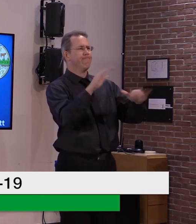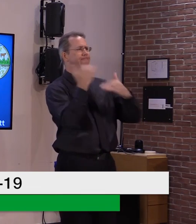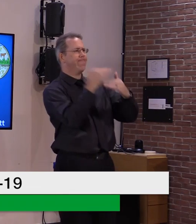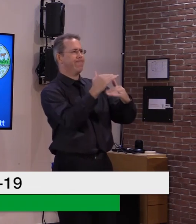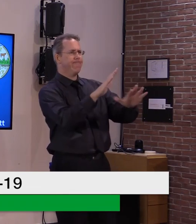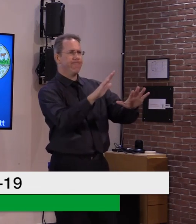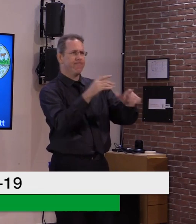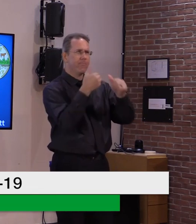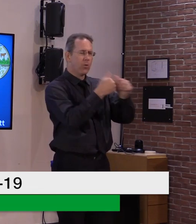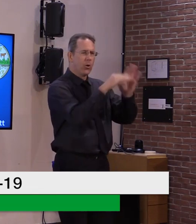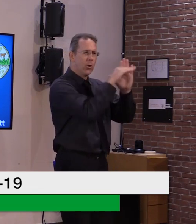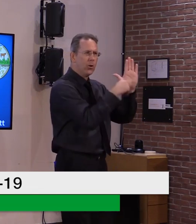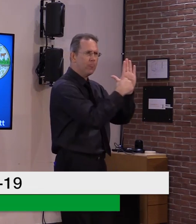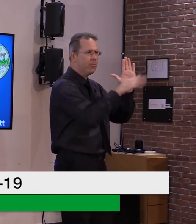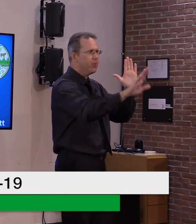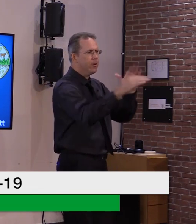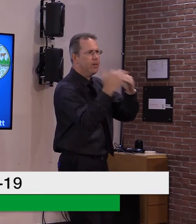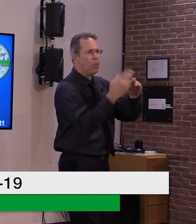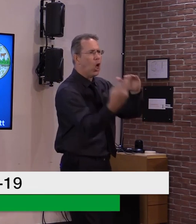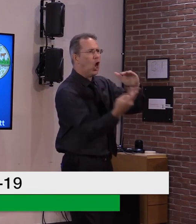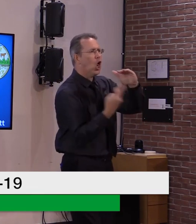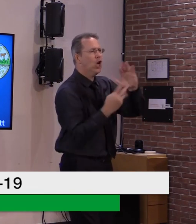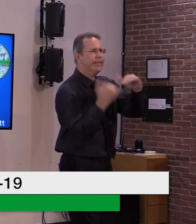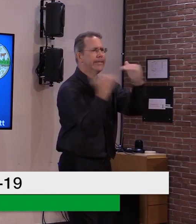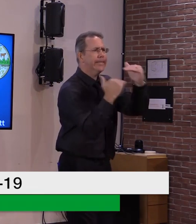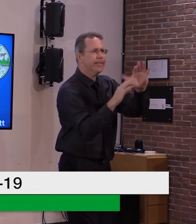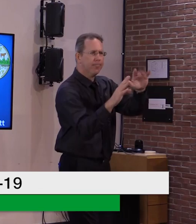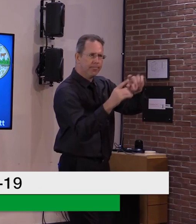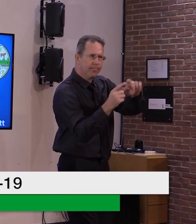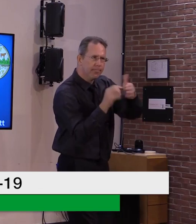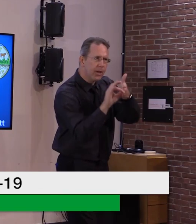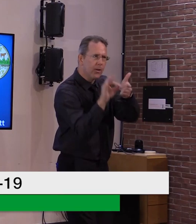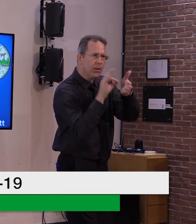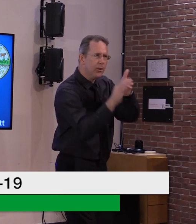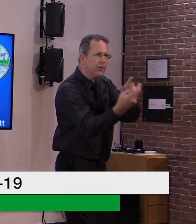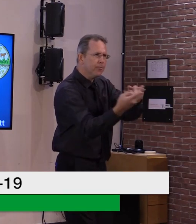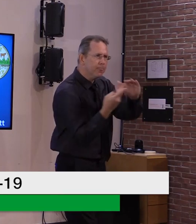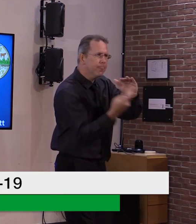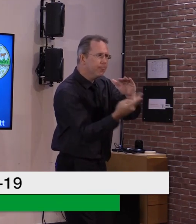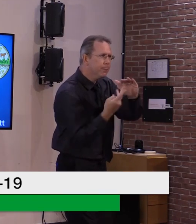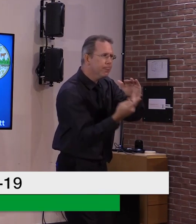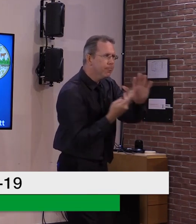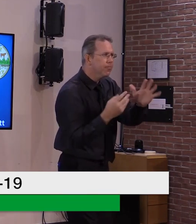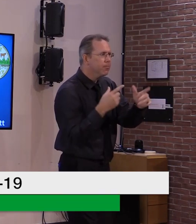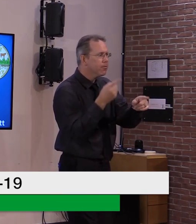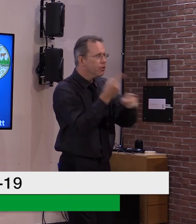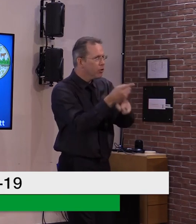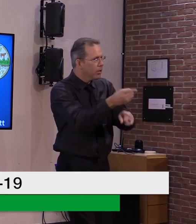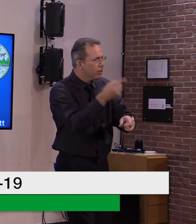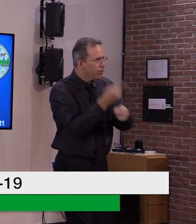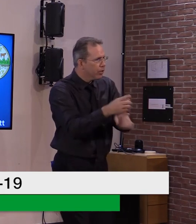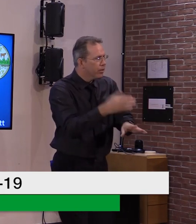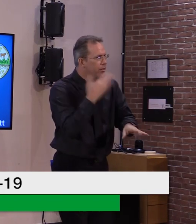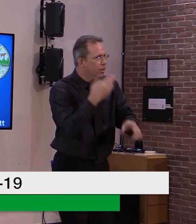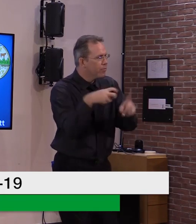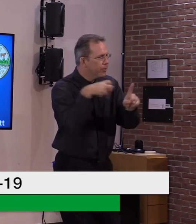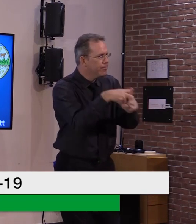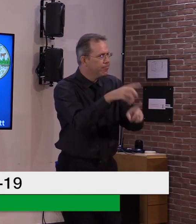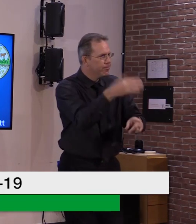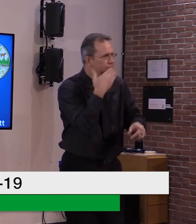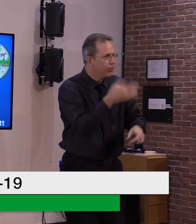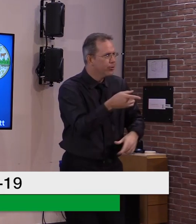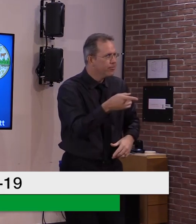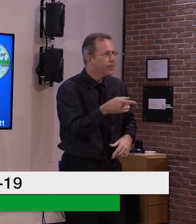after thanksgiving so you bring up a good point and again for those uh who are listening